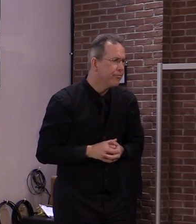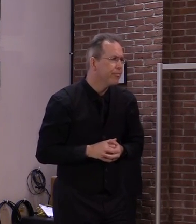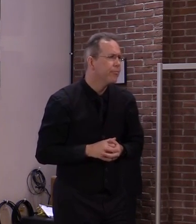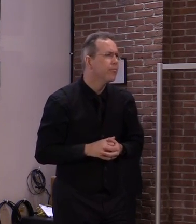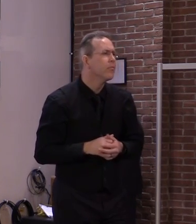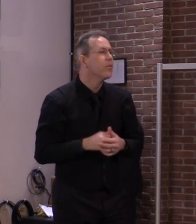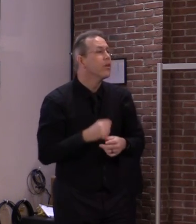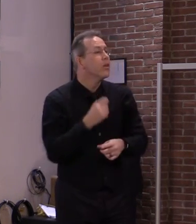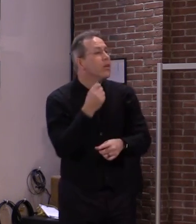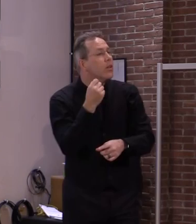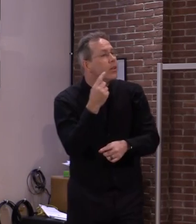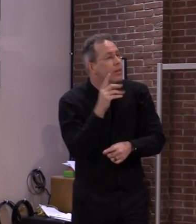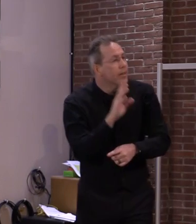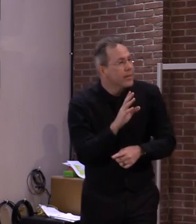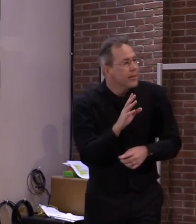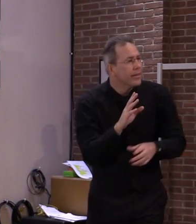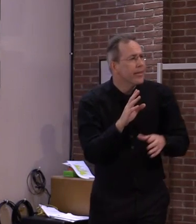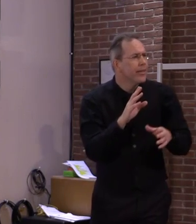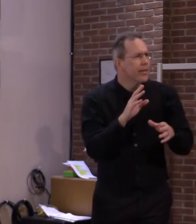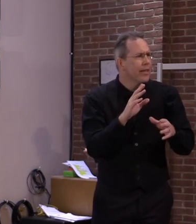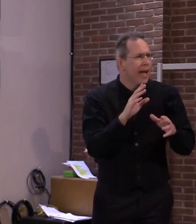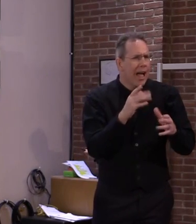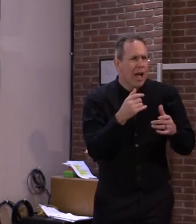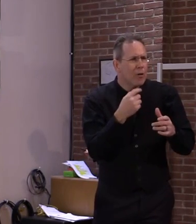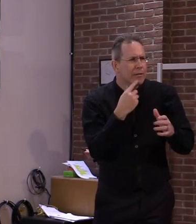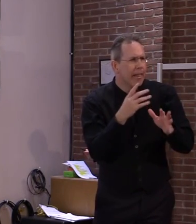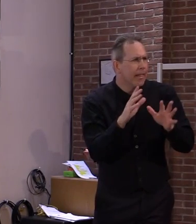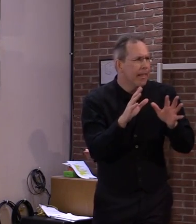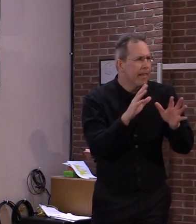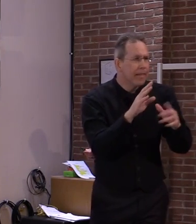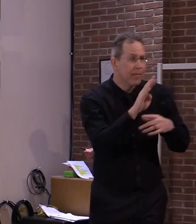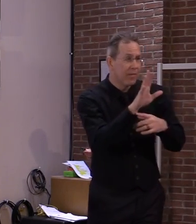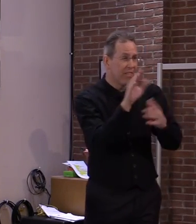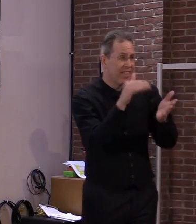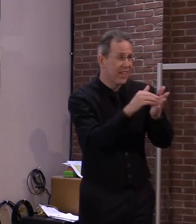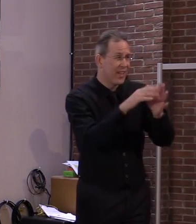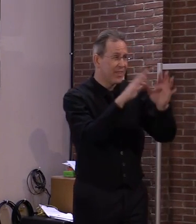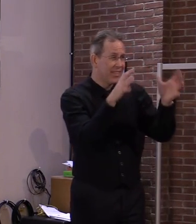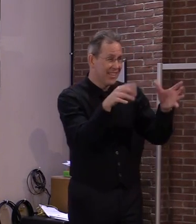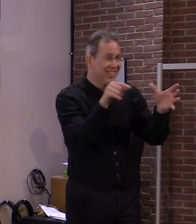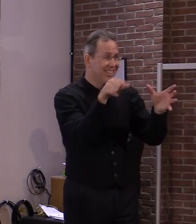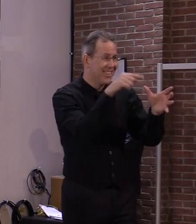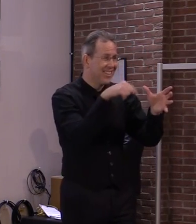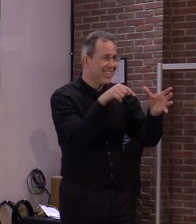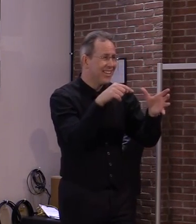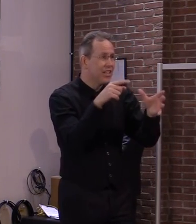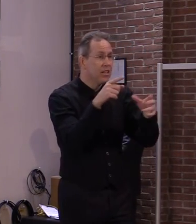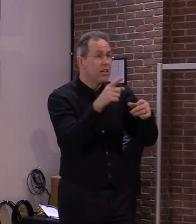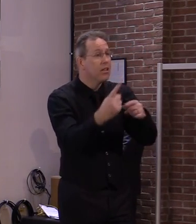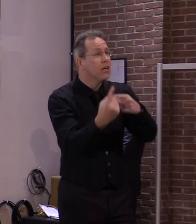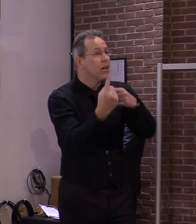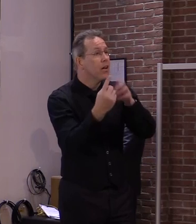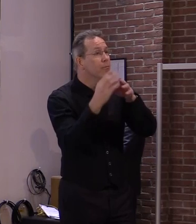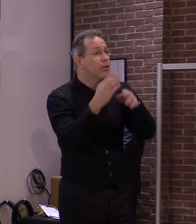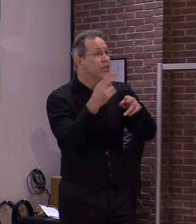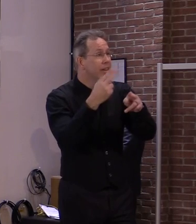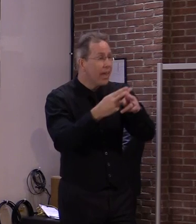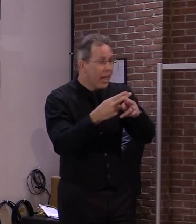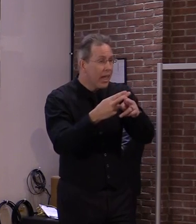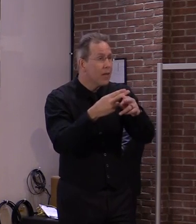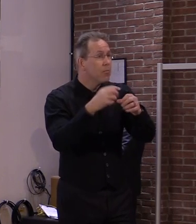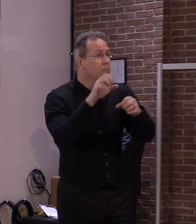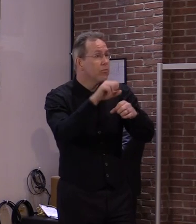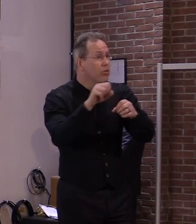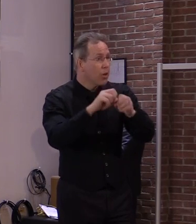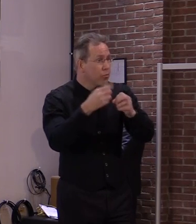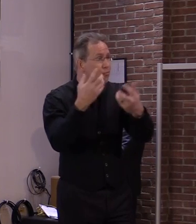where maybe a claimant's name and social appeared together but got delivered to the wrong person,